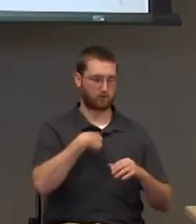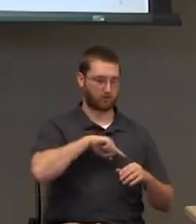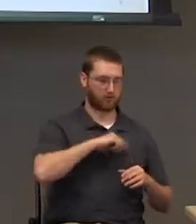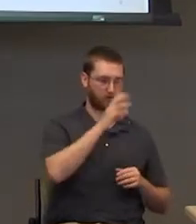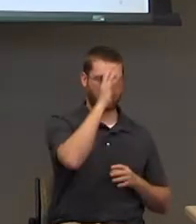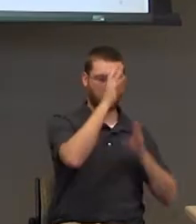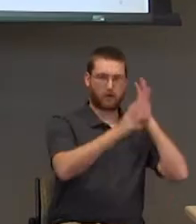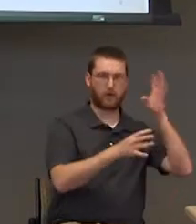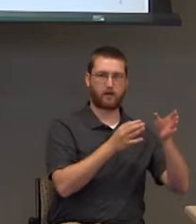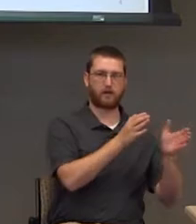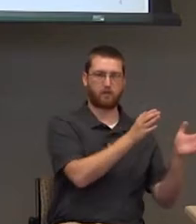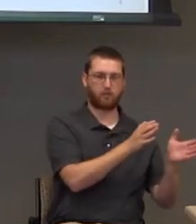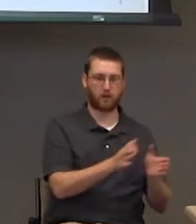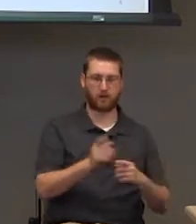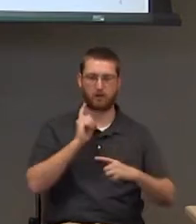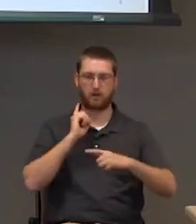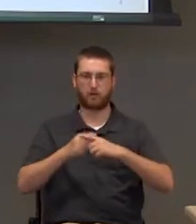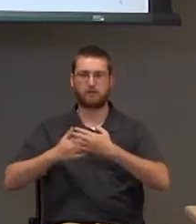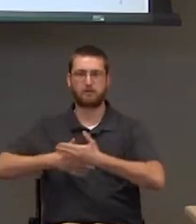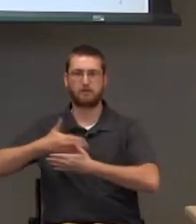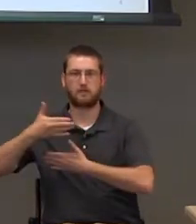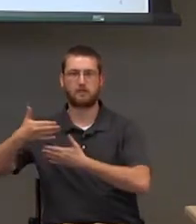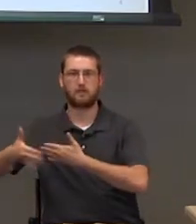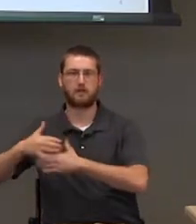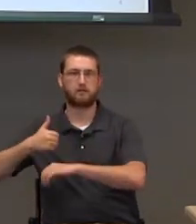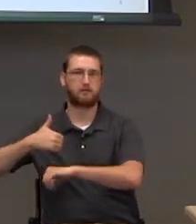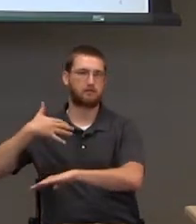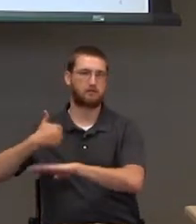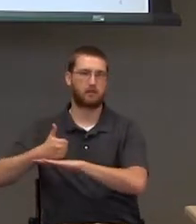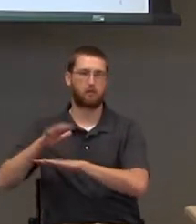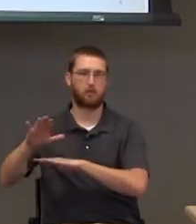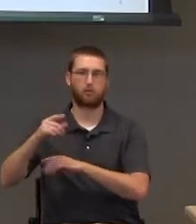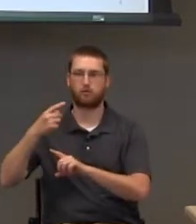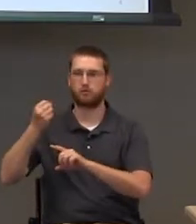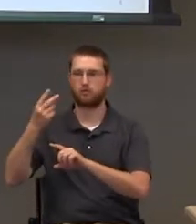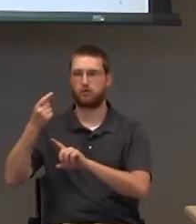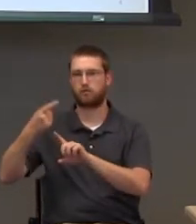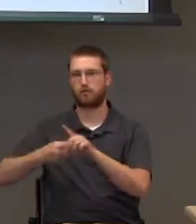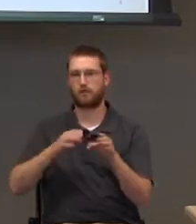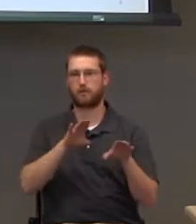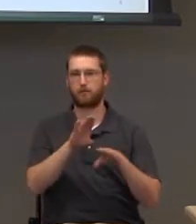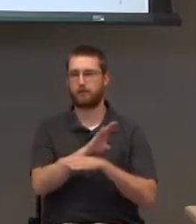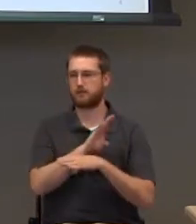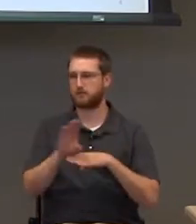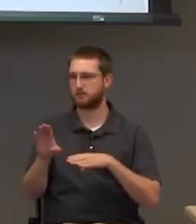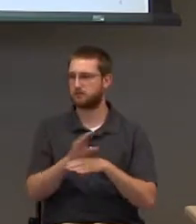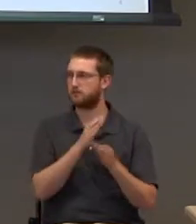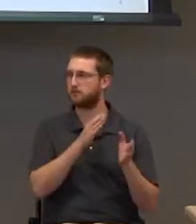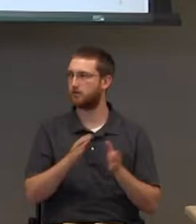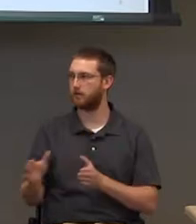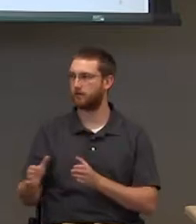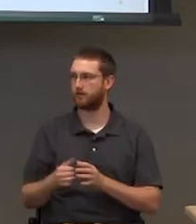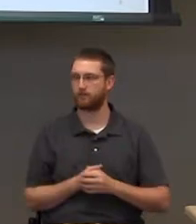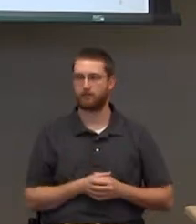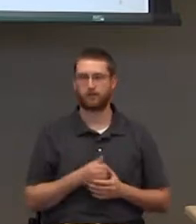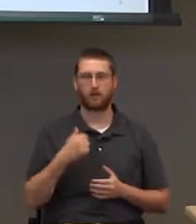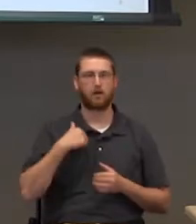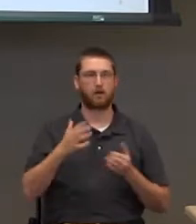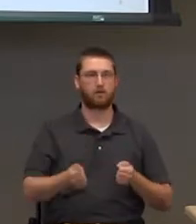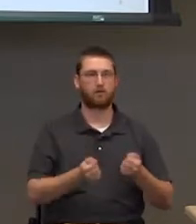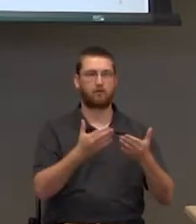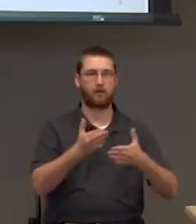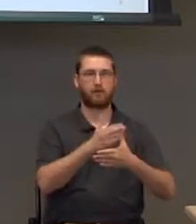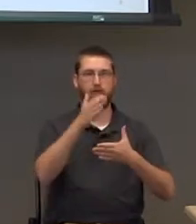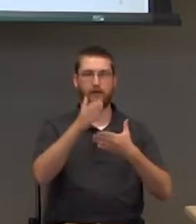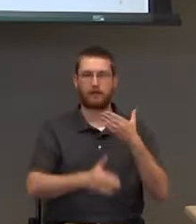strategic plan, and then what comes next, which is the establishment of your 12-month business plan. What I'm going to be providing at the end of this, the